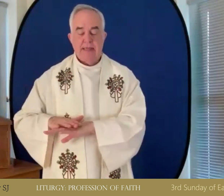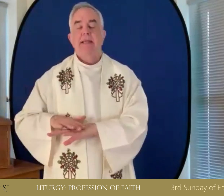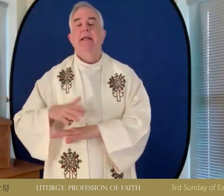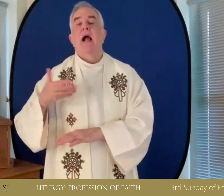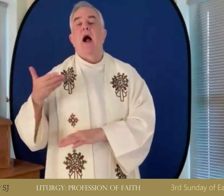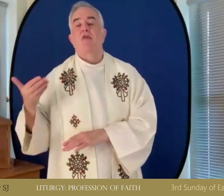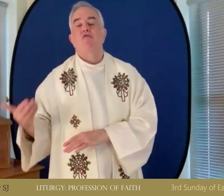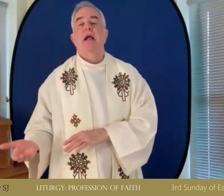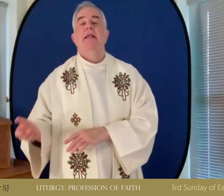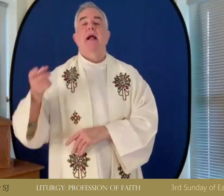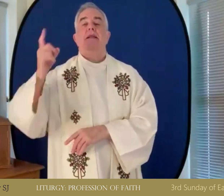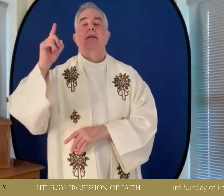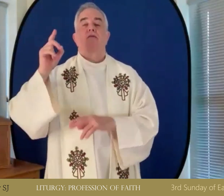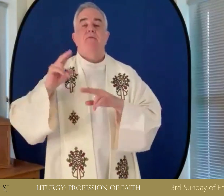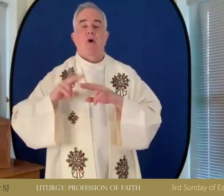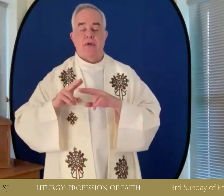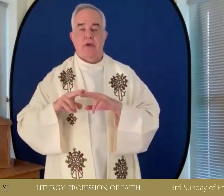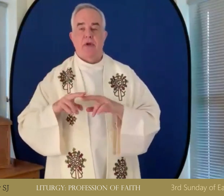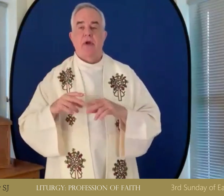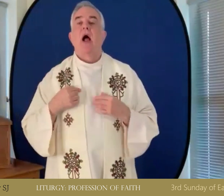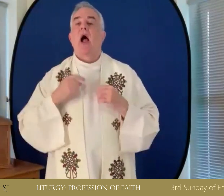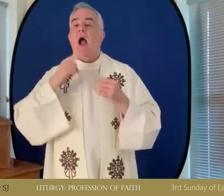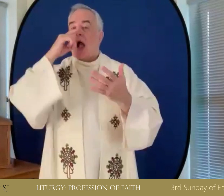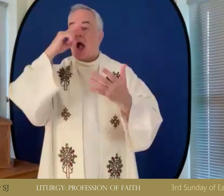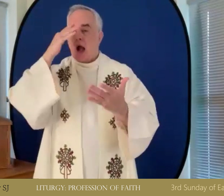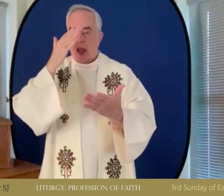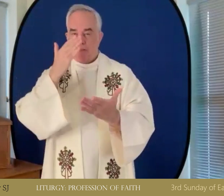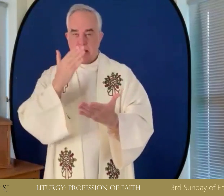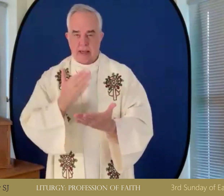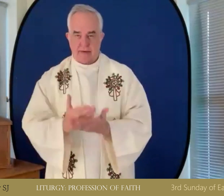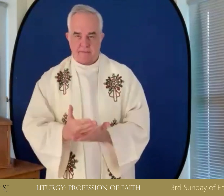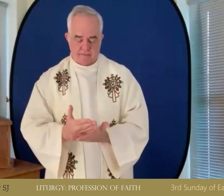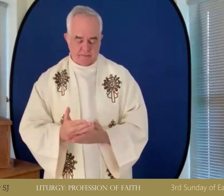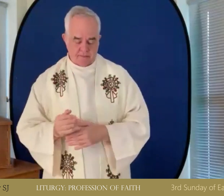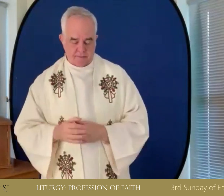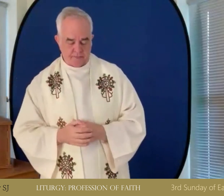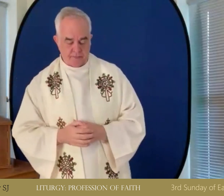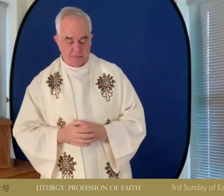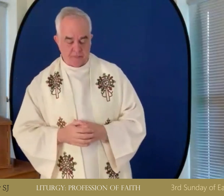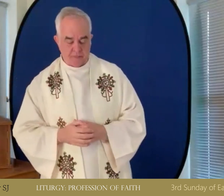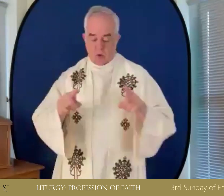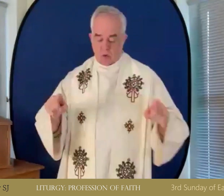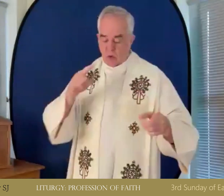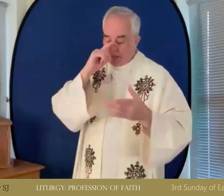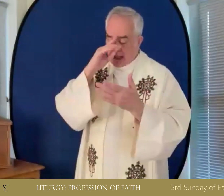seated at the right hand of the Father? I believe. Do you